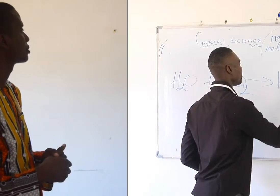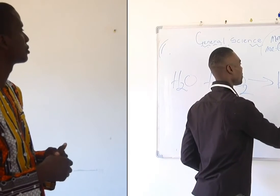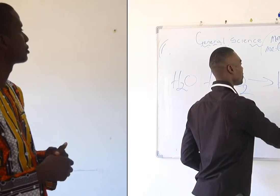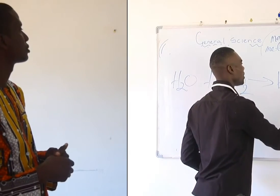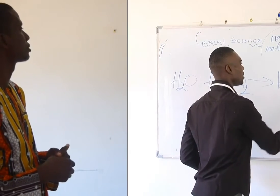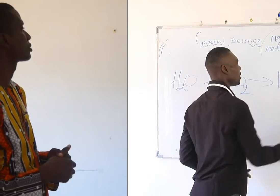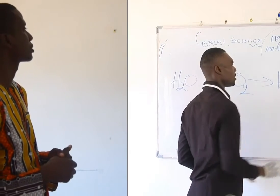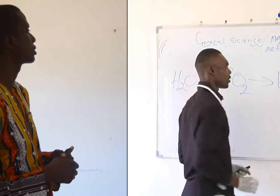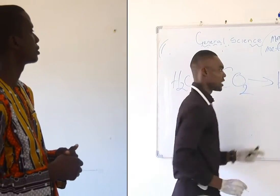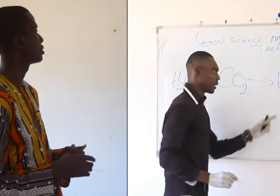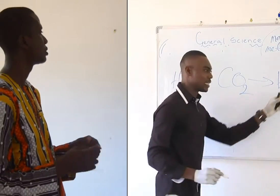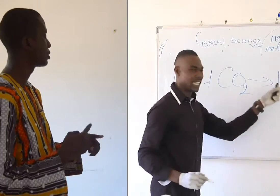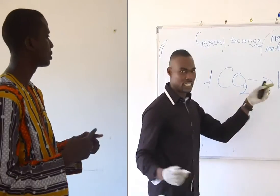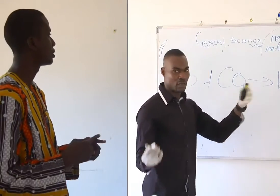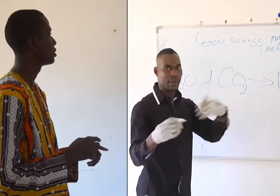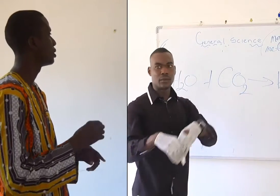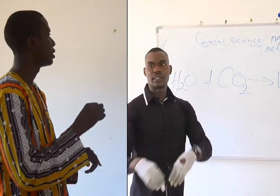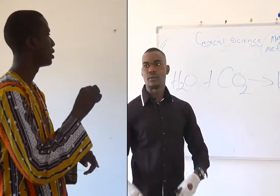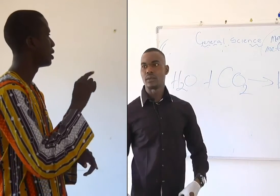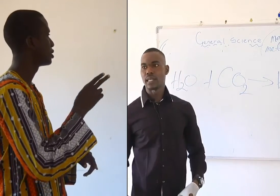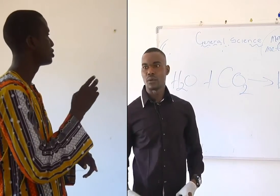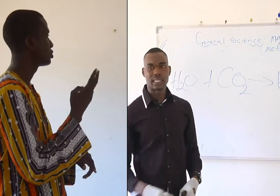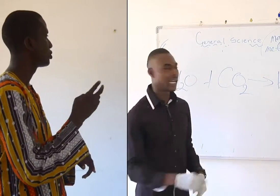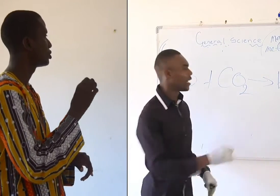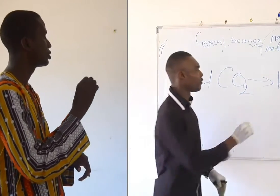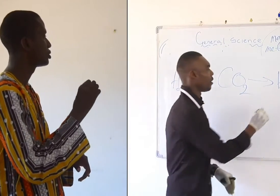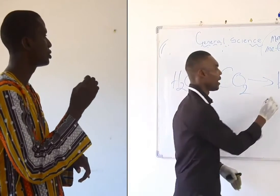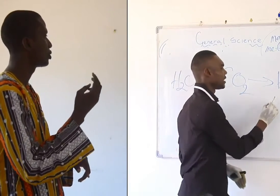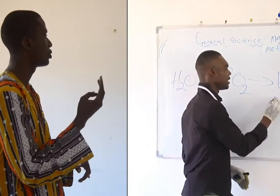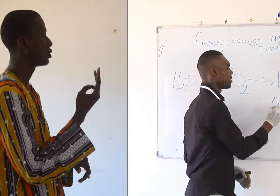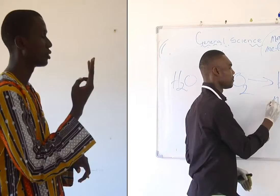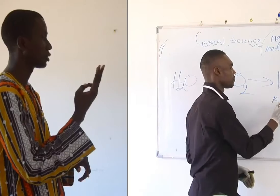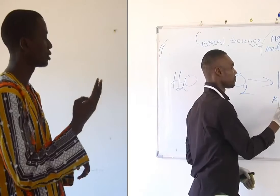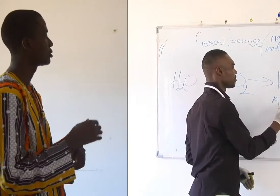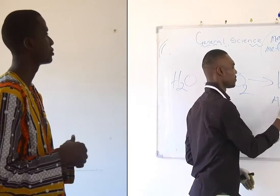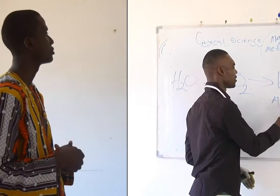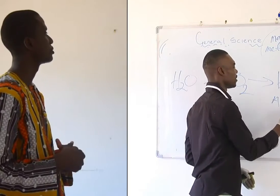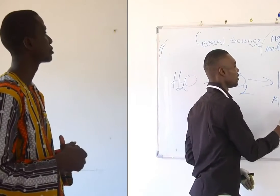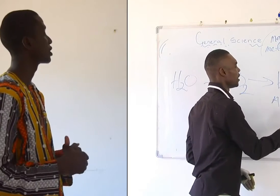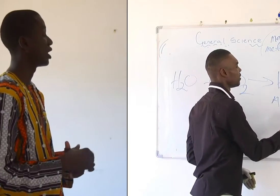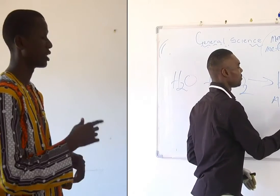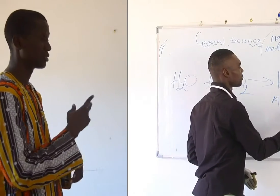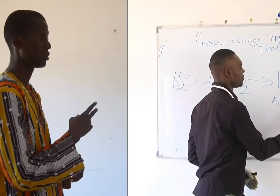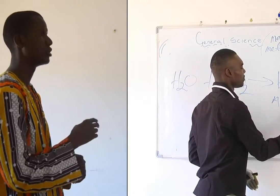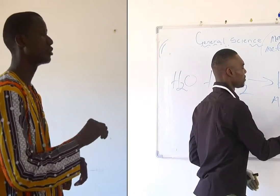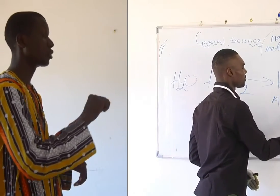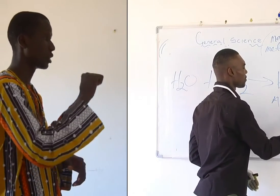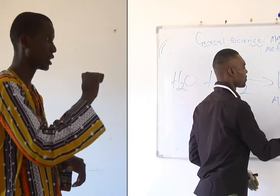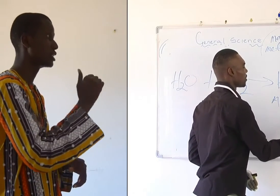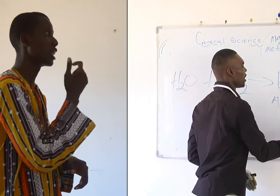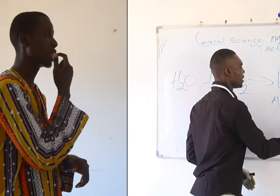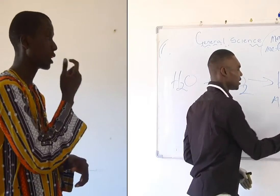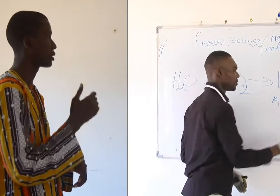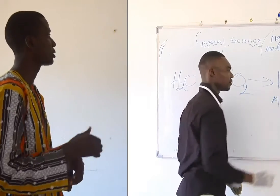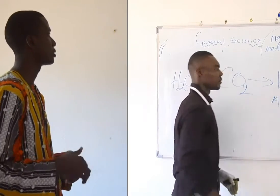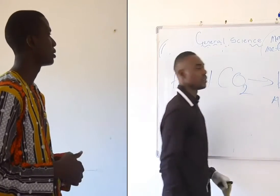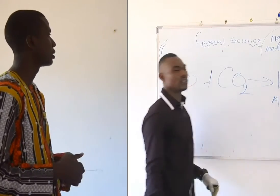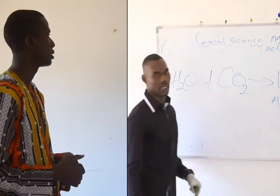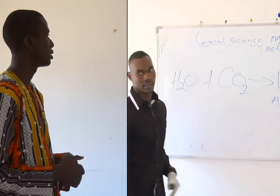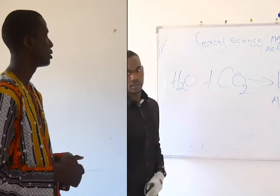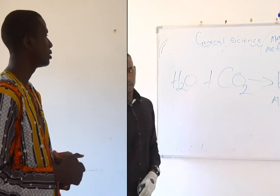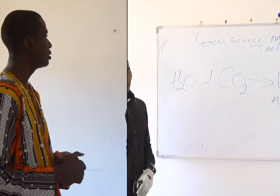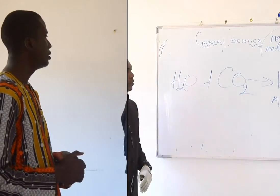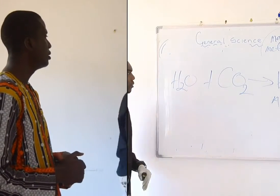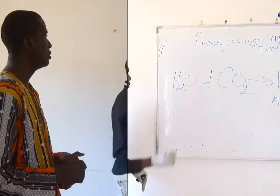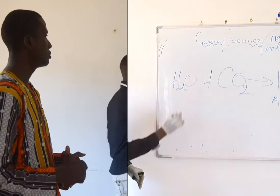H2CO3. So this carbonic acid combined with the rainwater and form acid rain. Acid